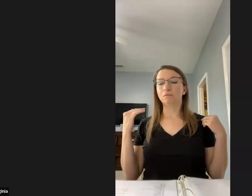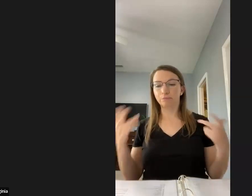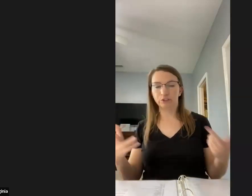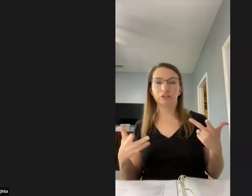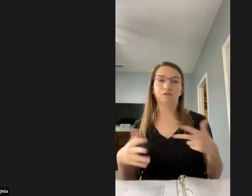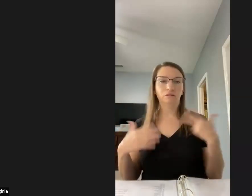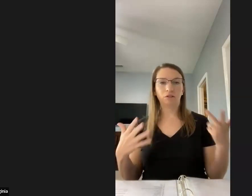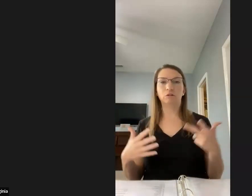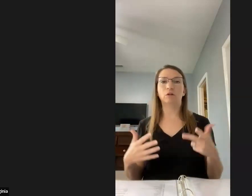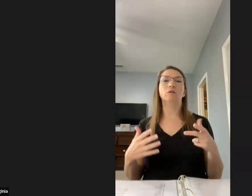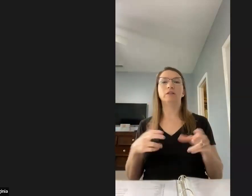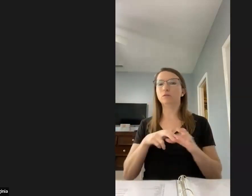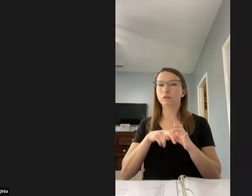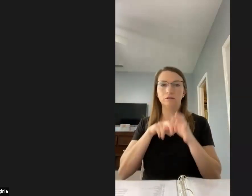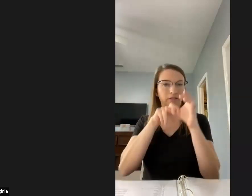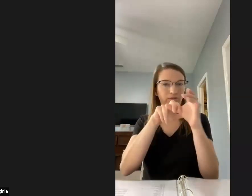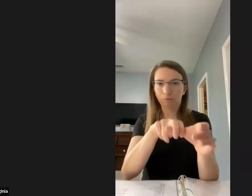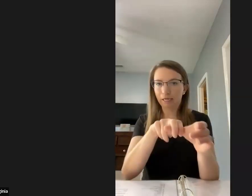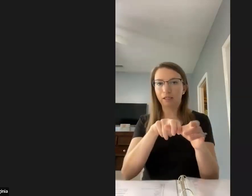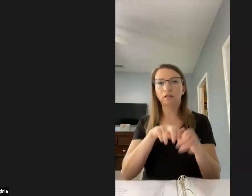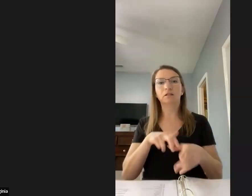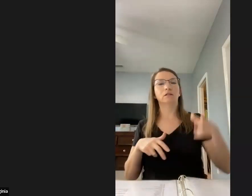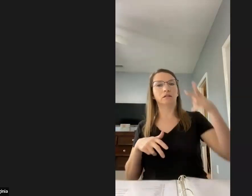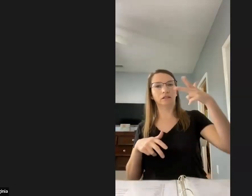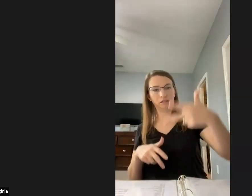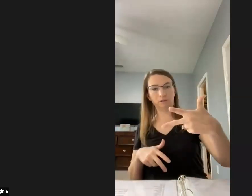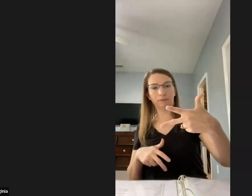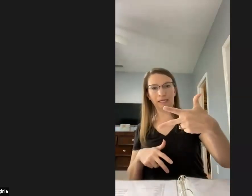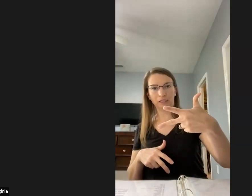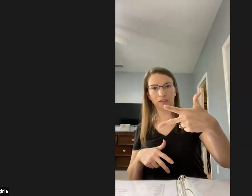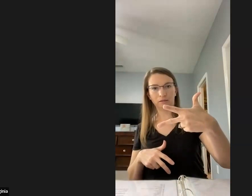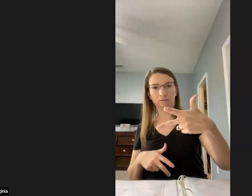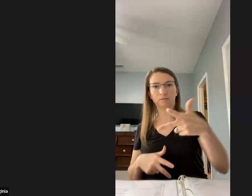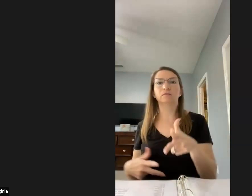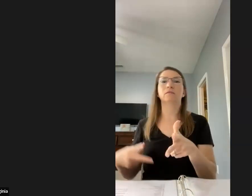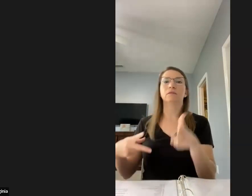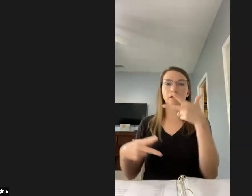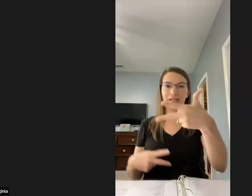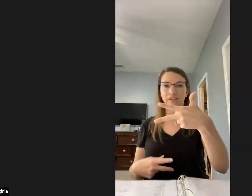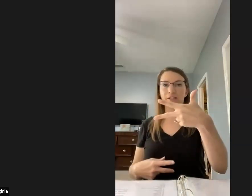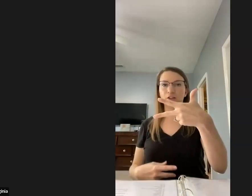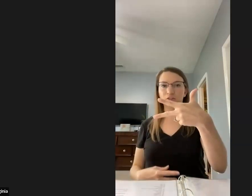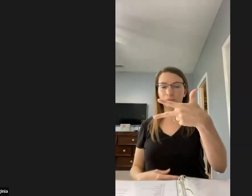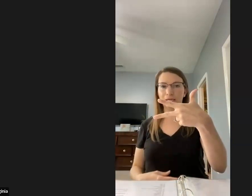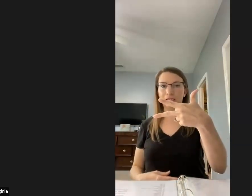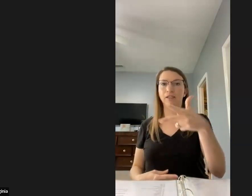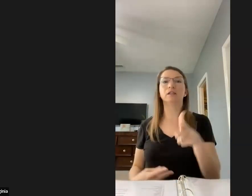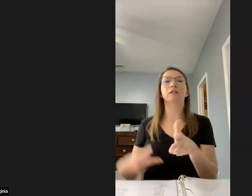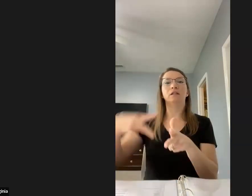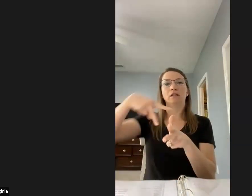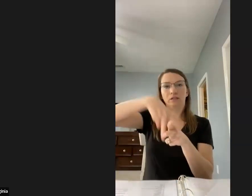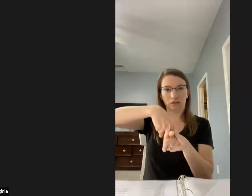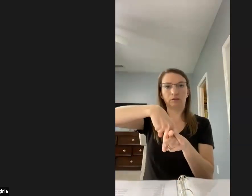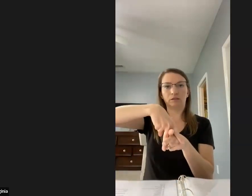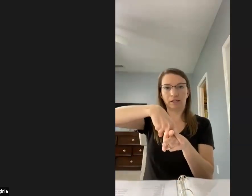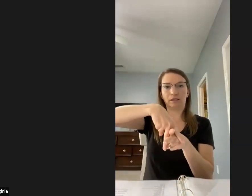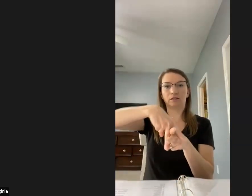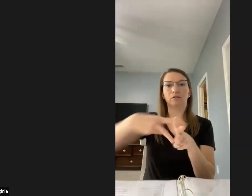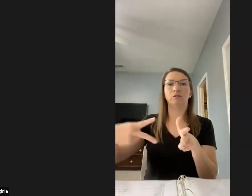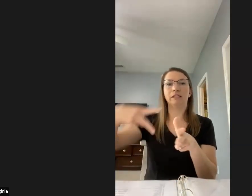but just so you know, like don't use this for a bike. This is a bike, a classifier for a bike, and you can sign you getting